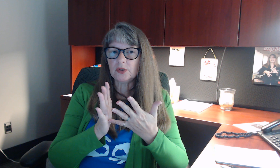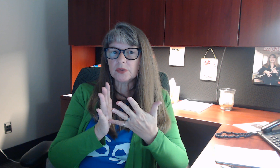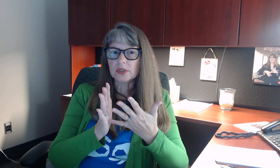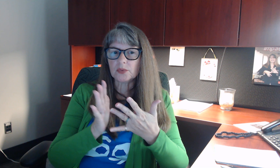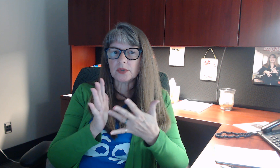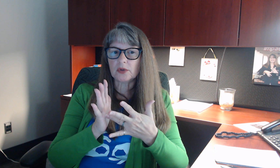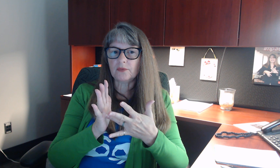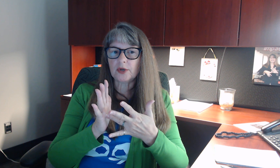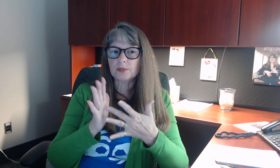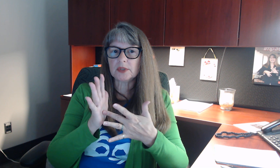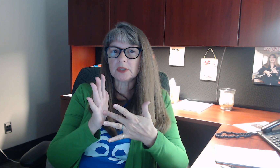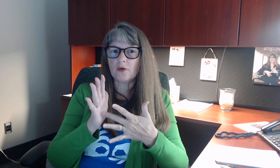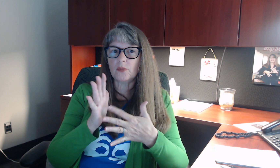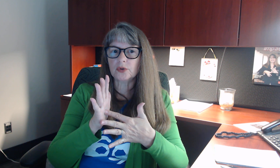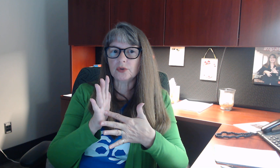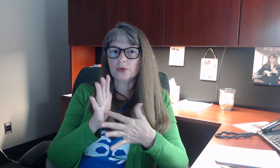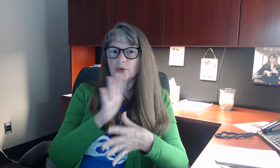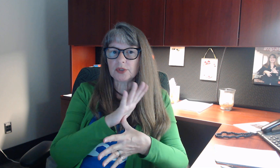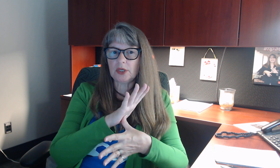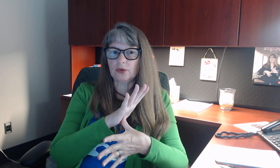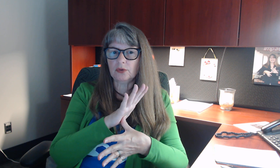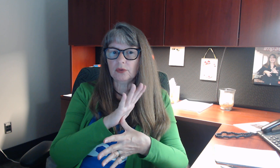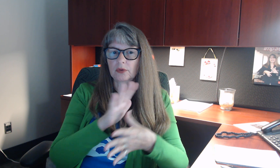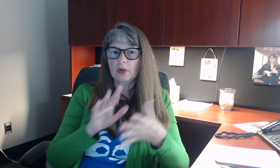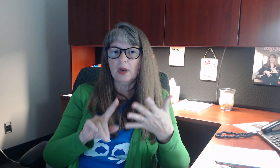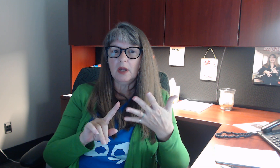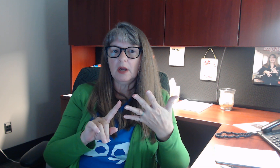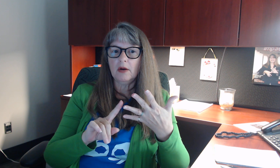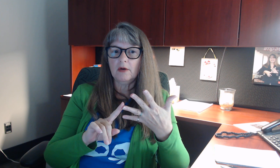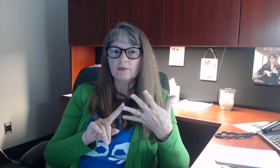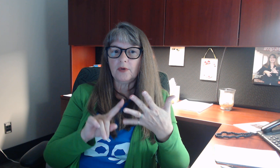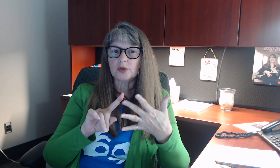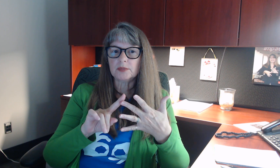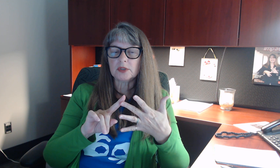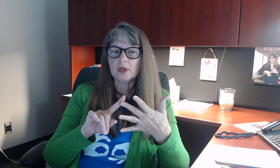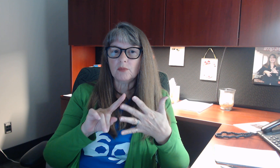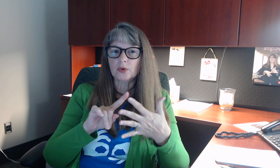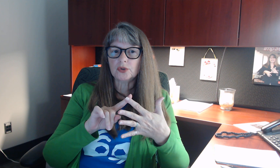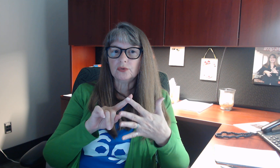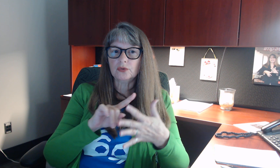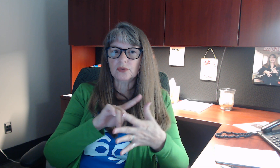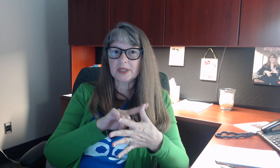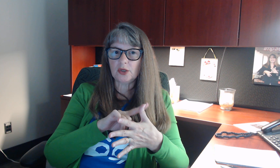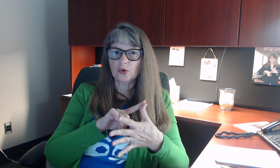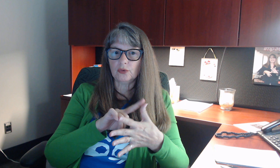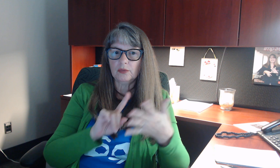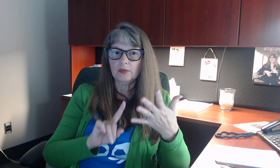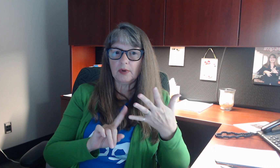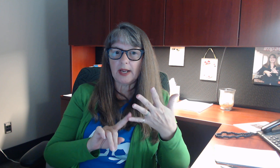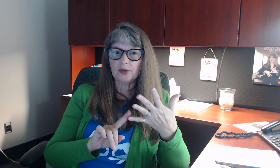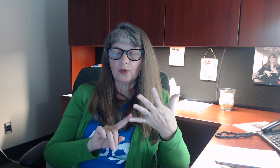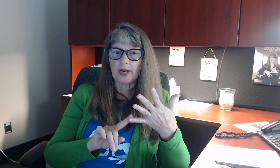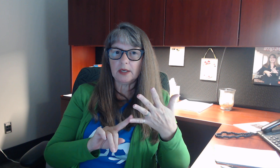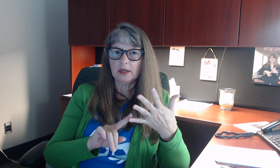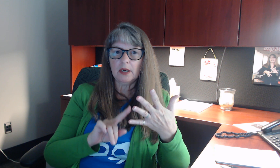this one. So freshman, sophomore, junior, senior. Freshman, sophomore, junior, senior, 8th grade. You